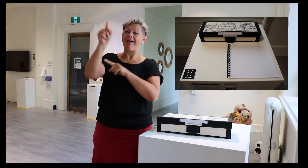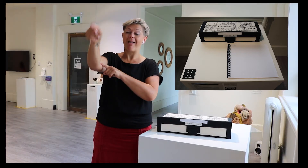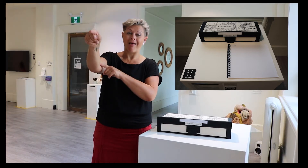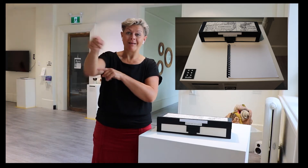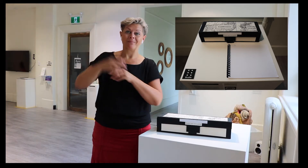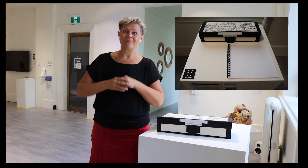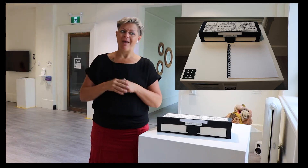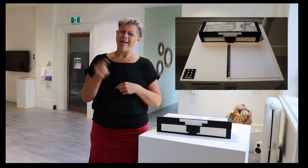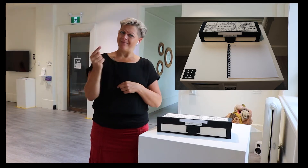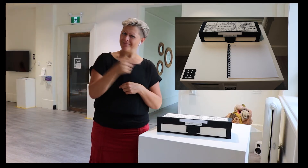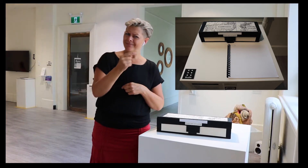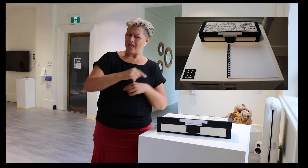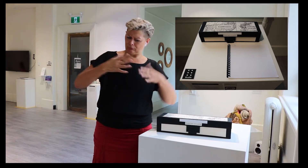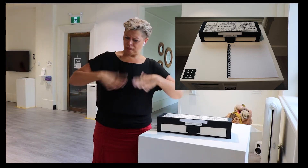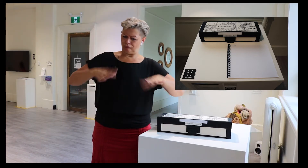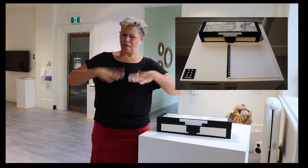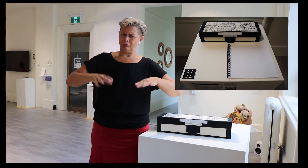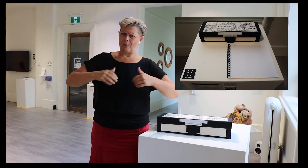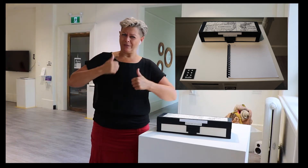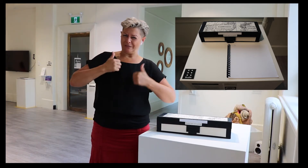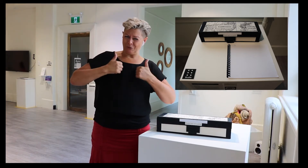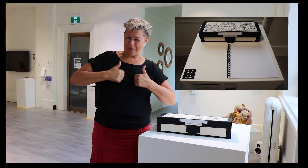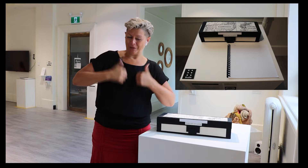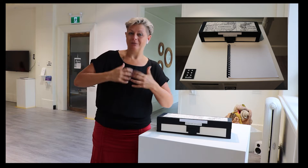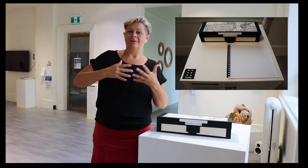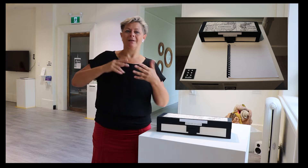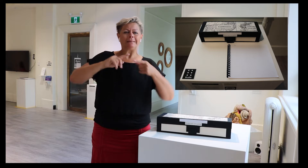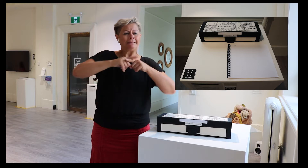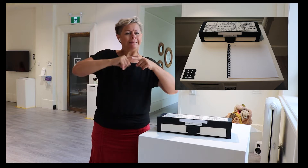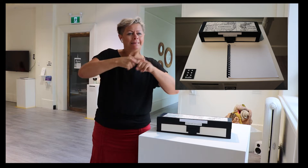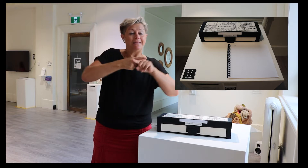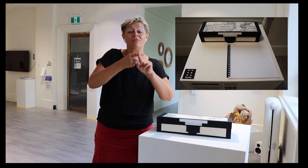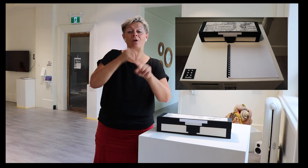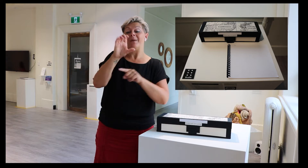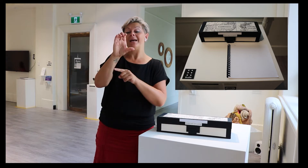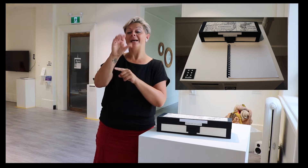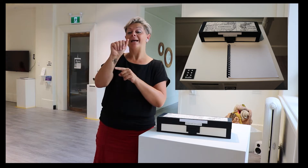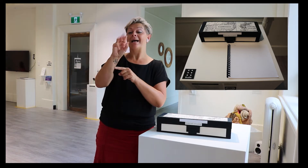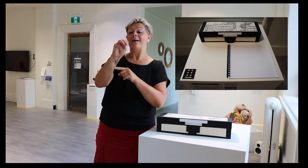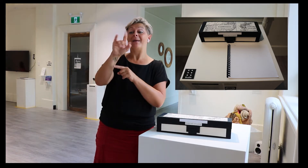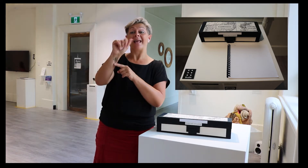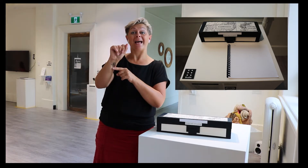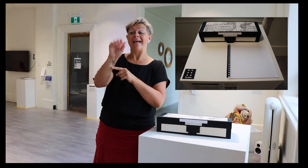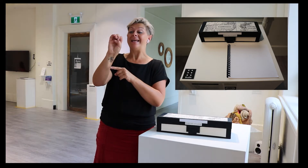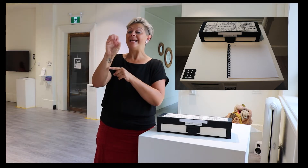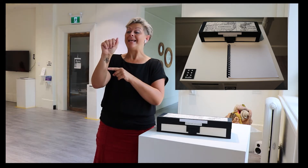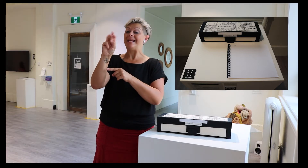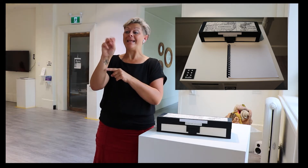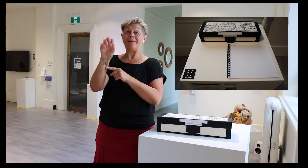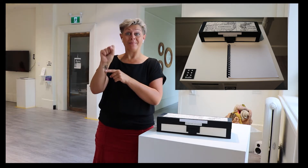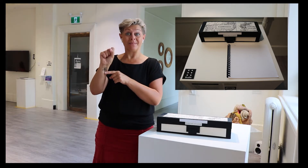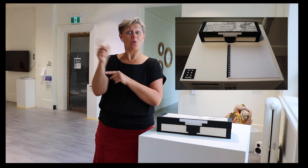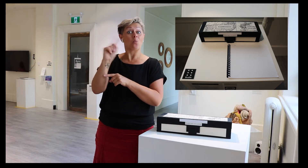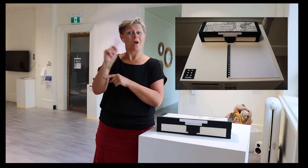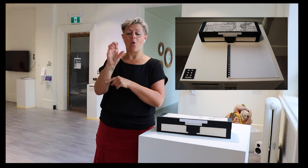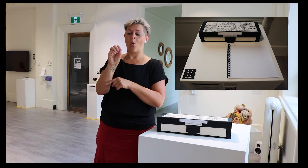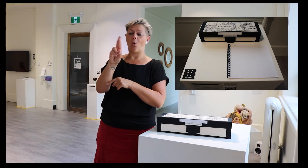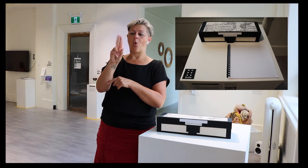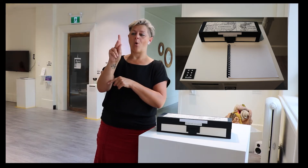dad, this jumper was hand-knitted in the late 1970s by Camilla Eames Knitwear in Orkney. It was